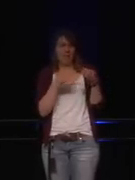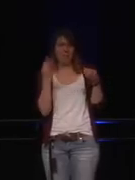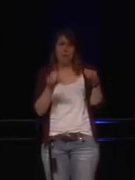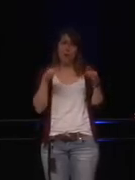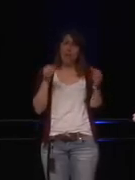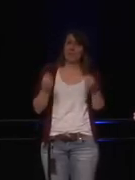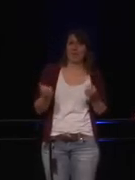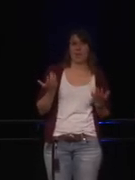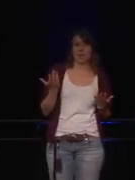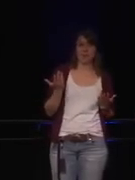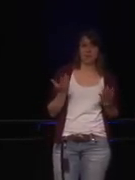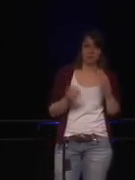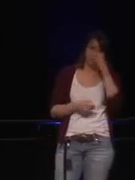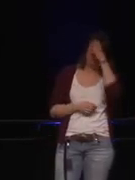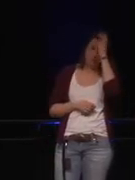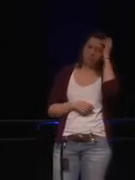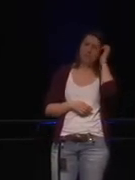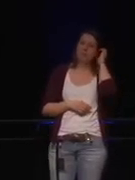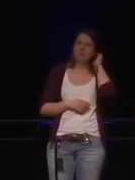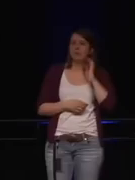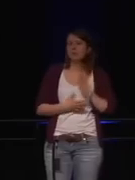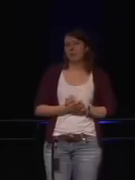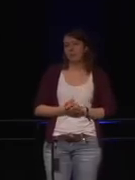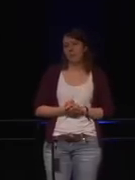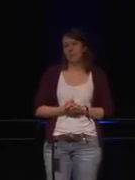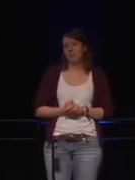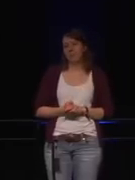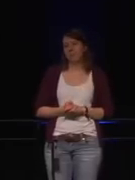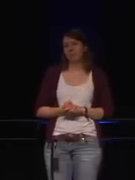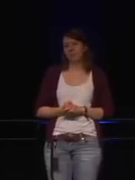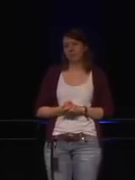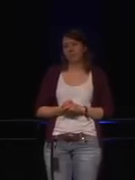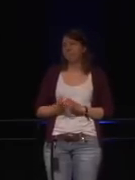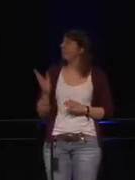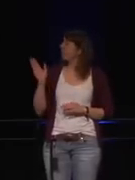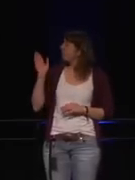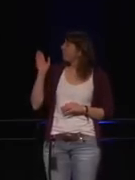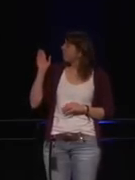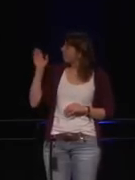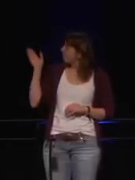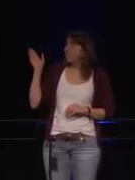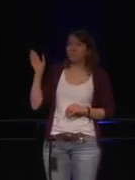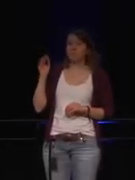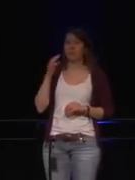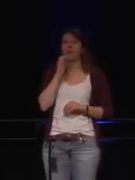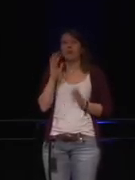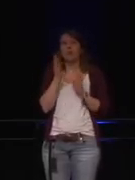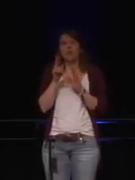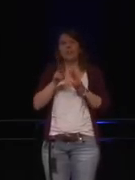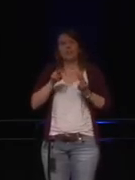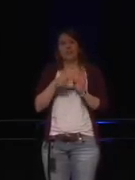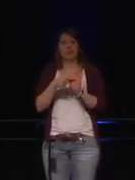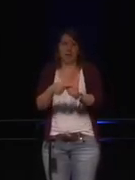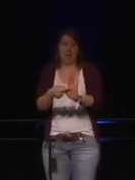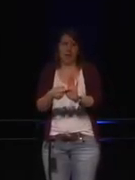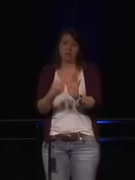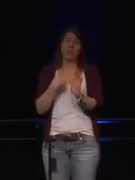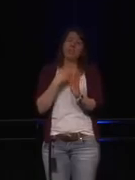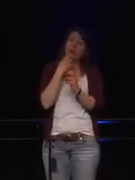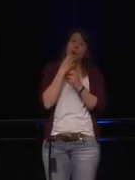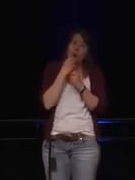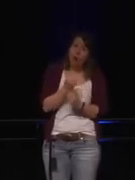them understand how unsecured toys is doing a lot of